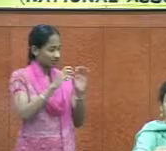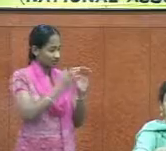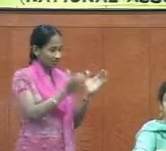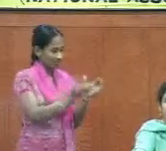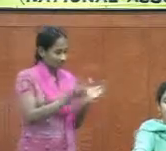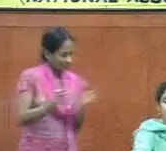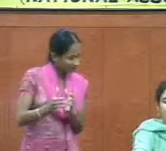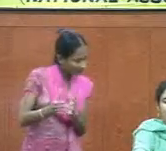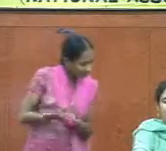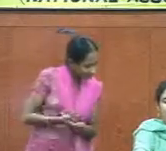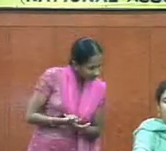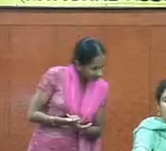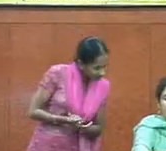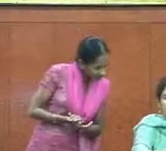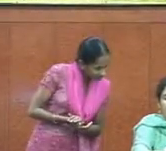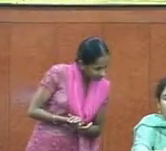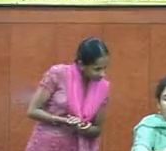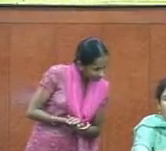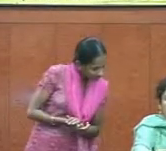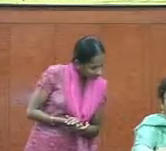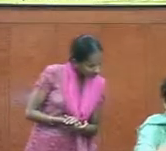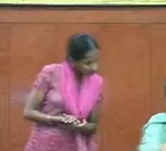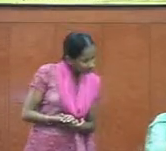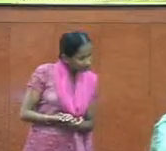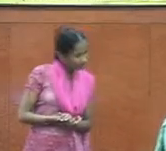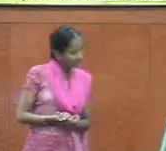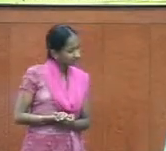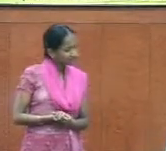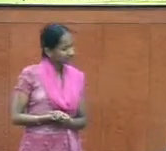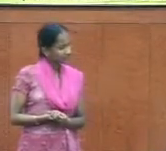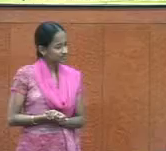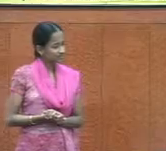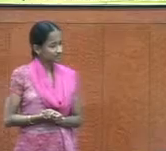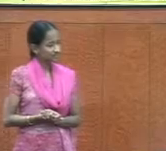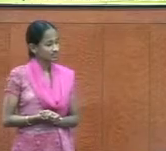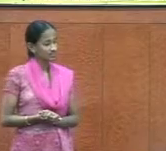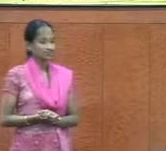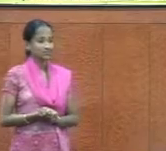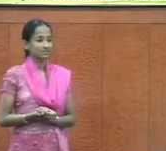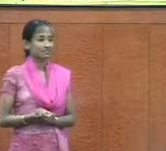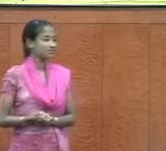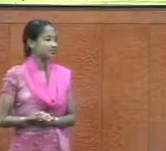you know it's I think I can't for deaf category be appointed a normal body